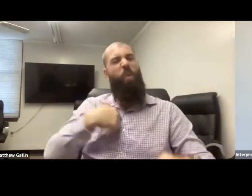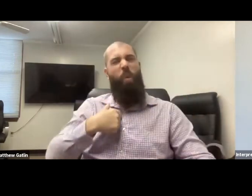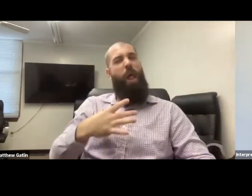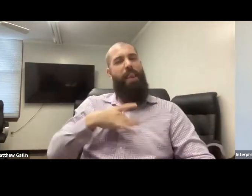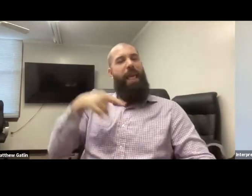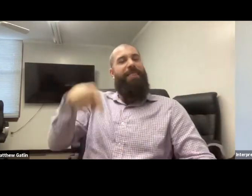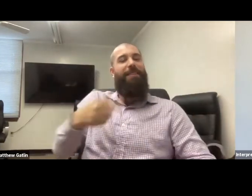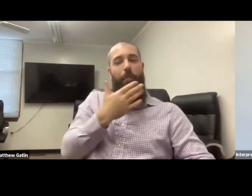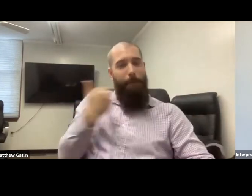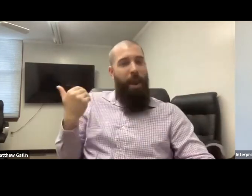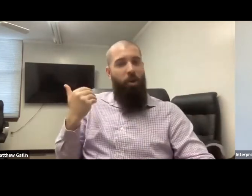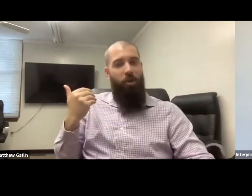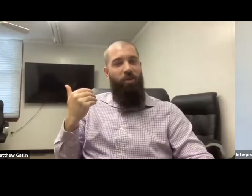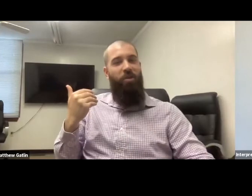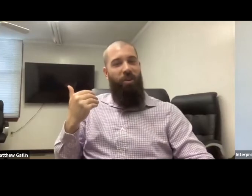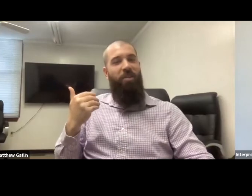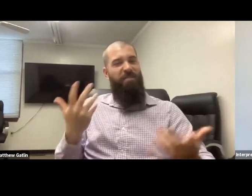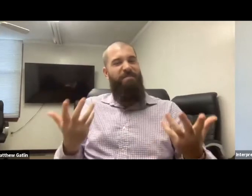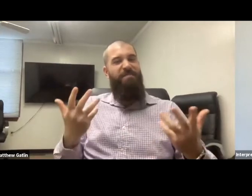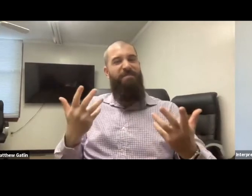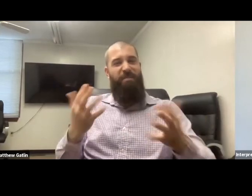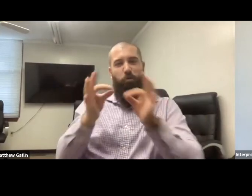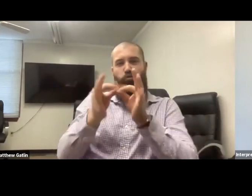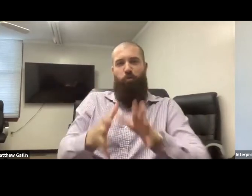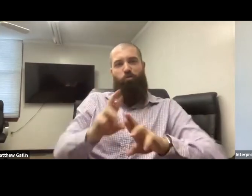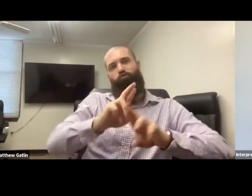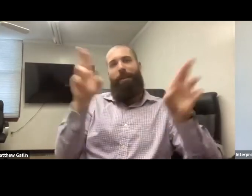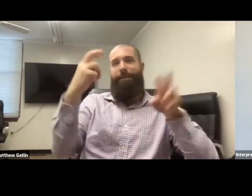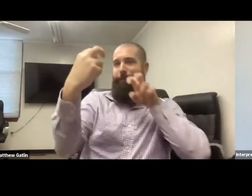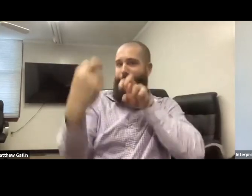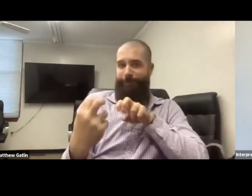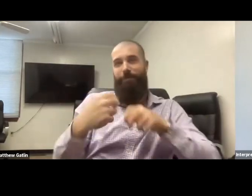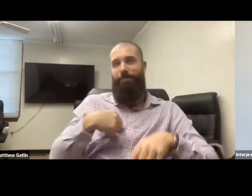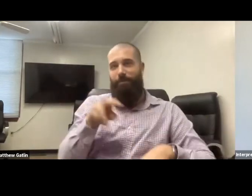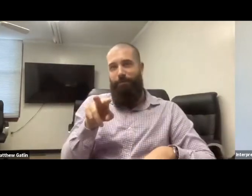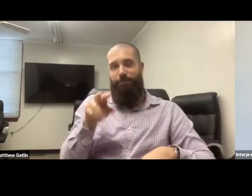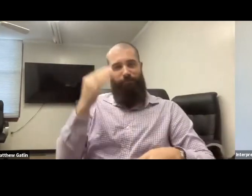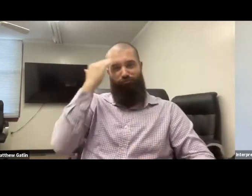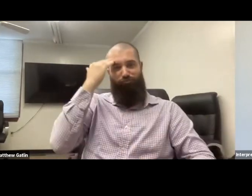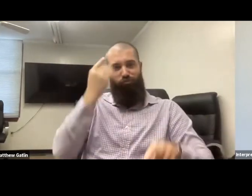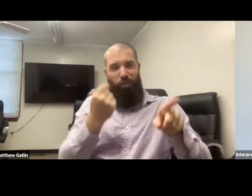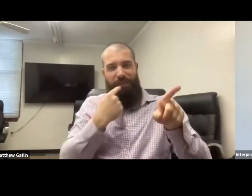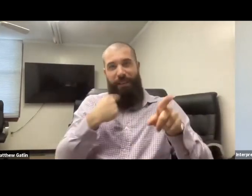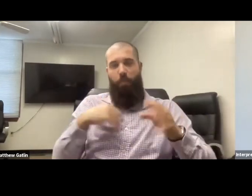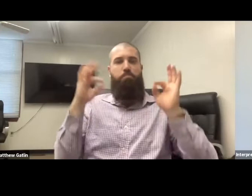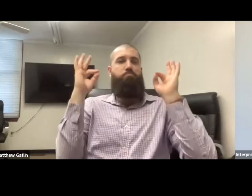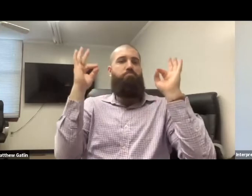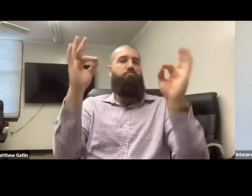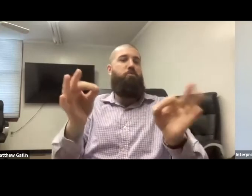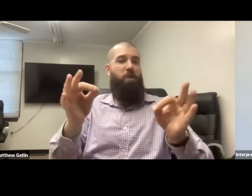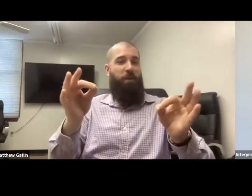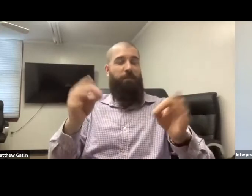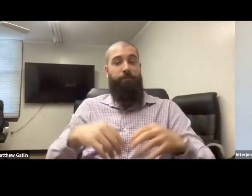it. And then I realized I like that better. You know, there's an interpreter there at my